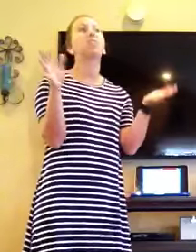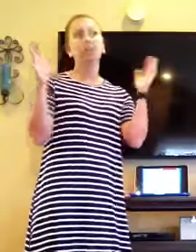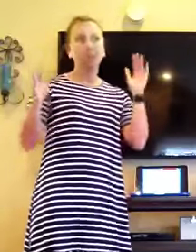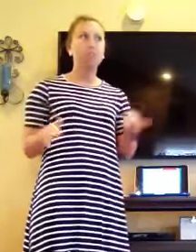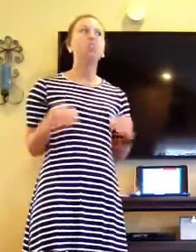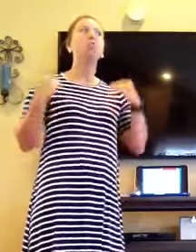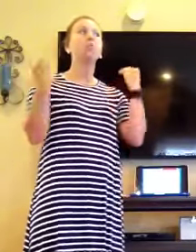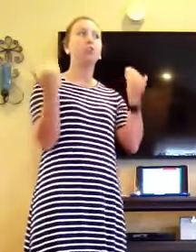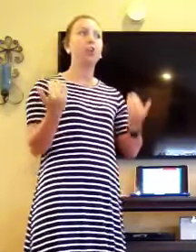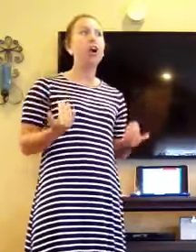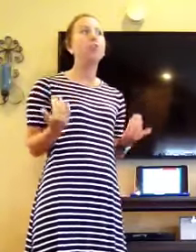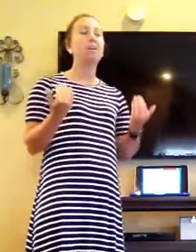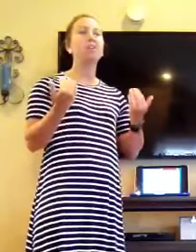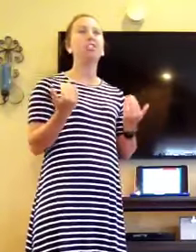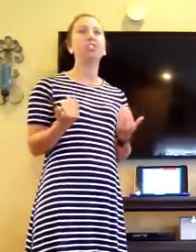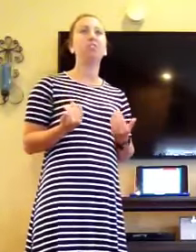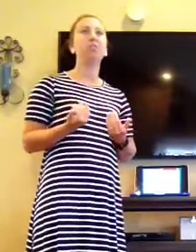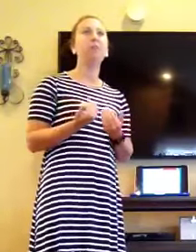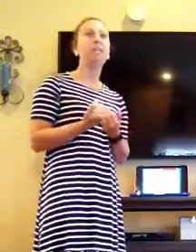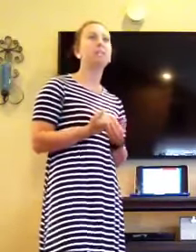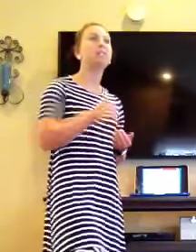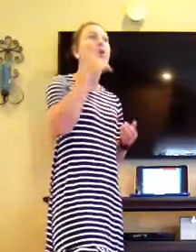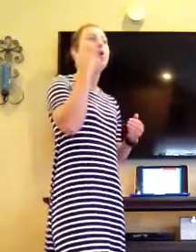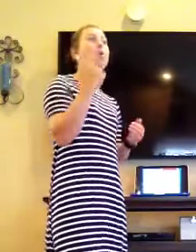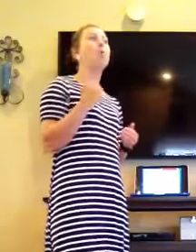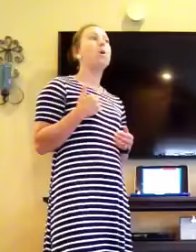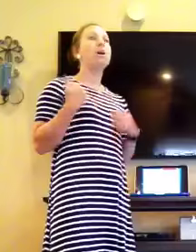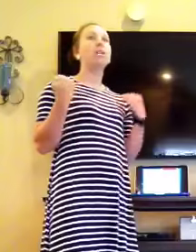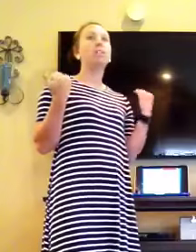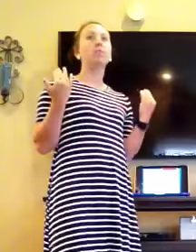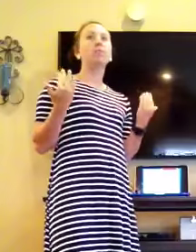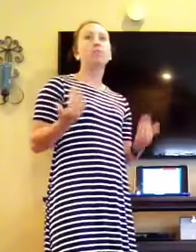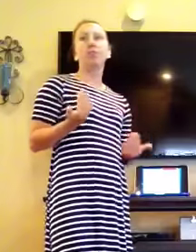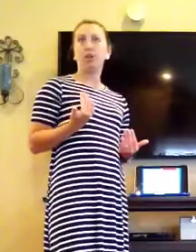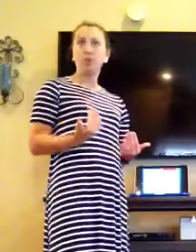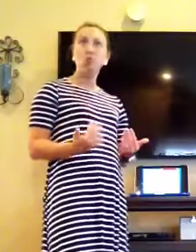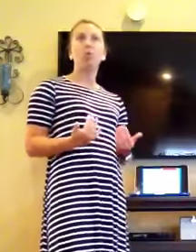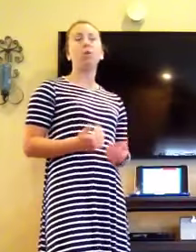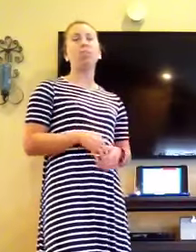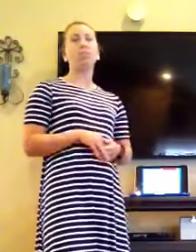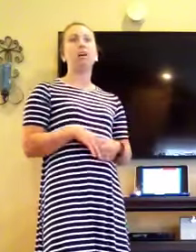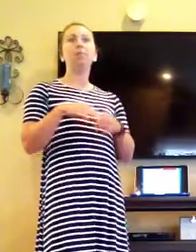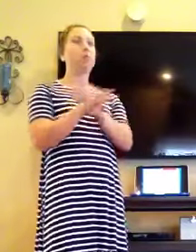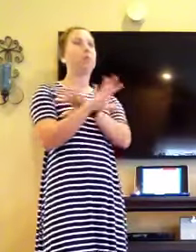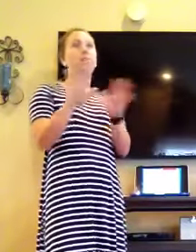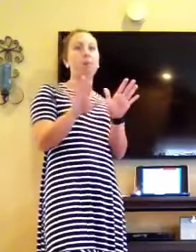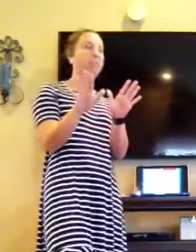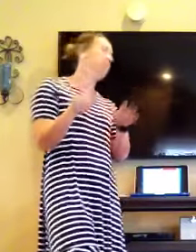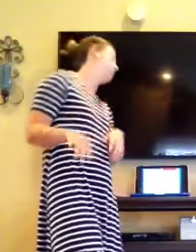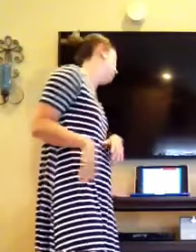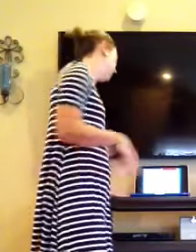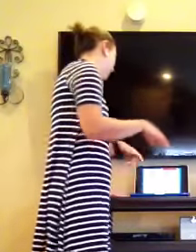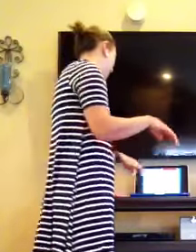kind of brainstorm on your own here in just a few minutes what you feel like you are wasting time on. Not everybody's is going to be the same.